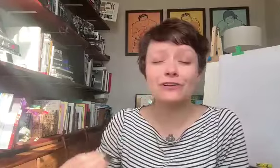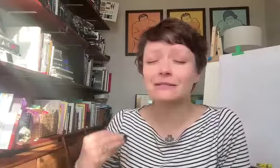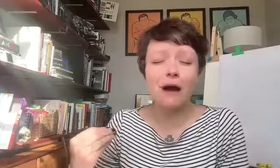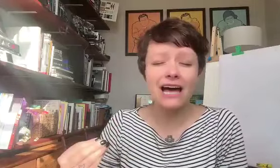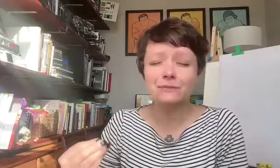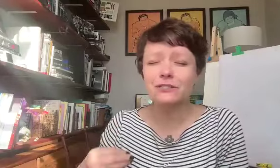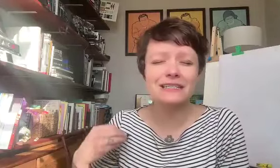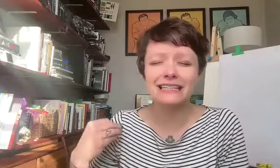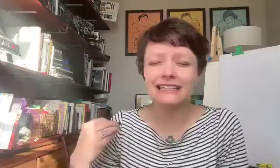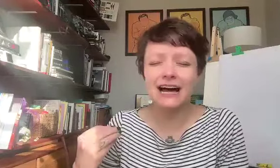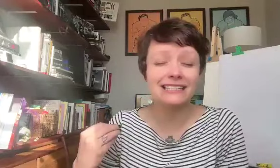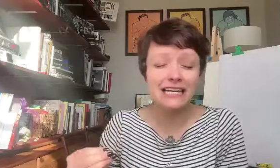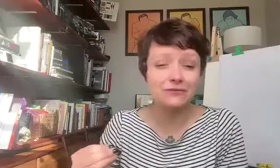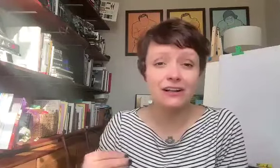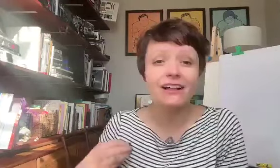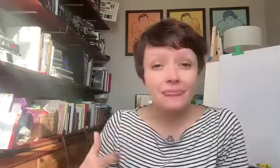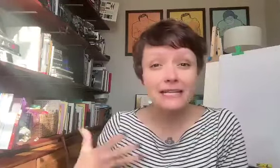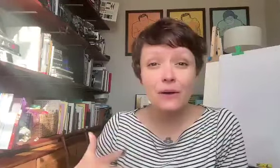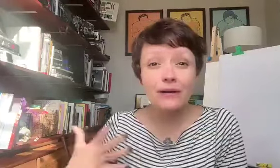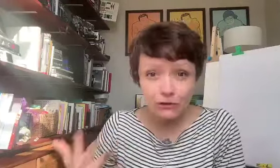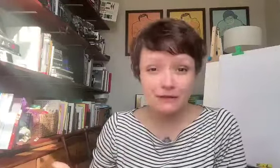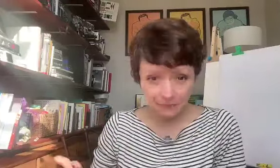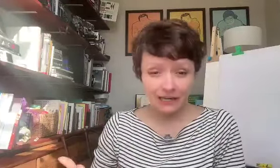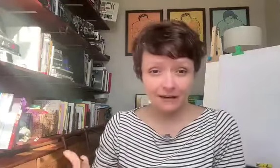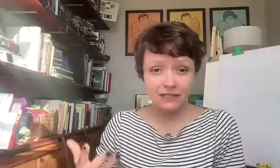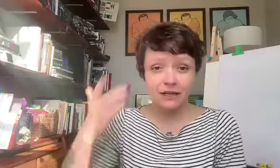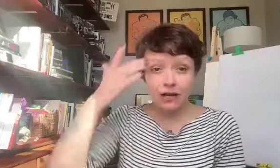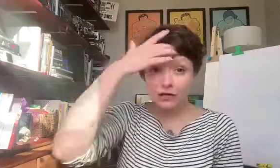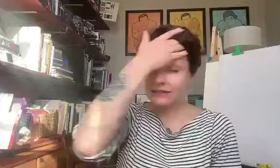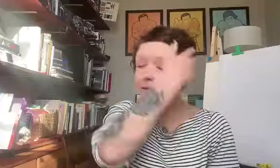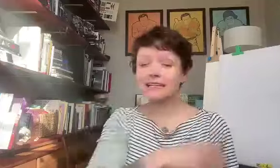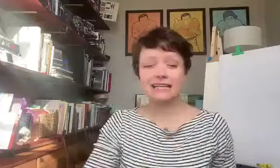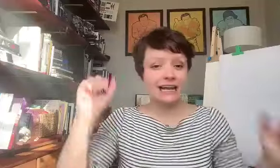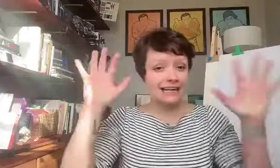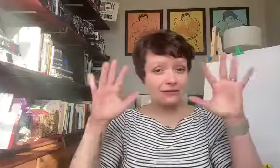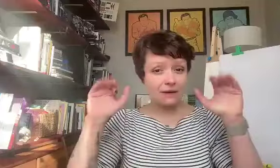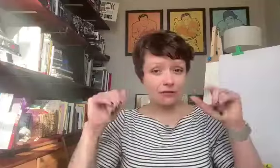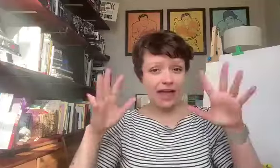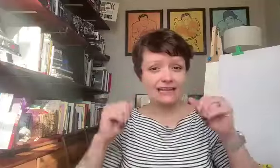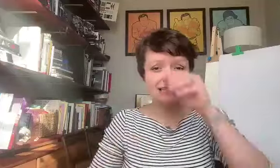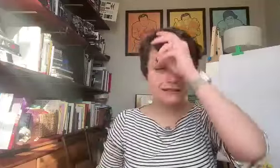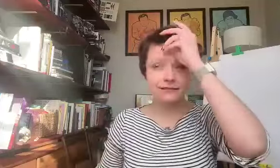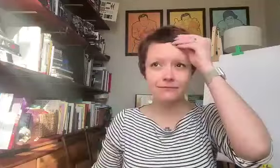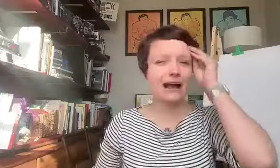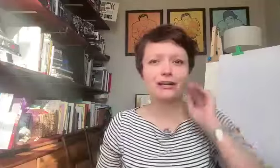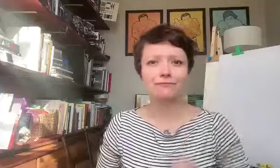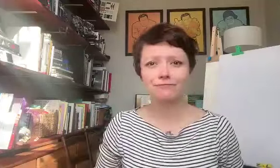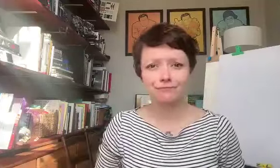as possible to be successful. That's why we use manipulatives. So with that being said, count on both hands. Count on both